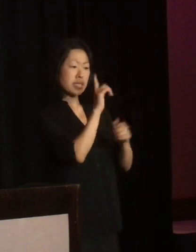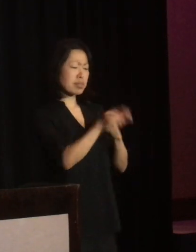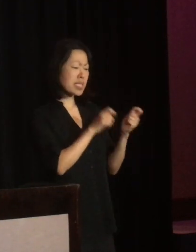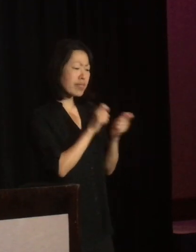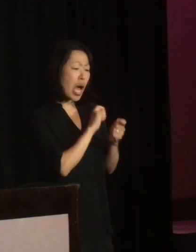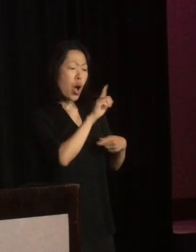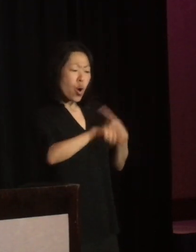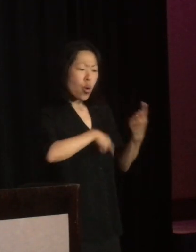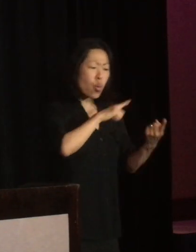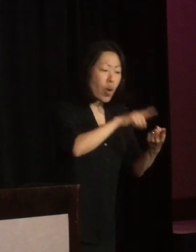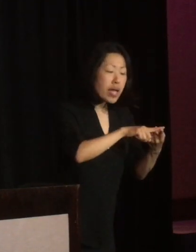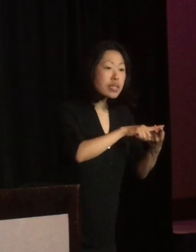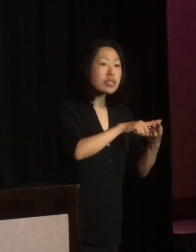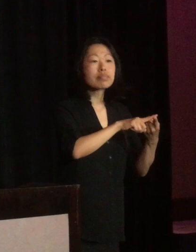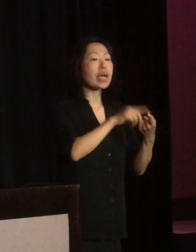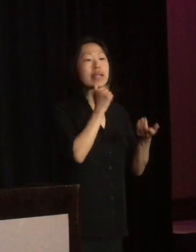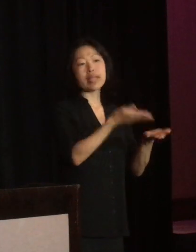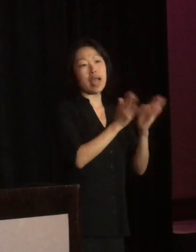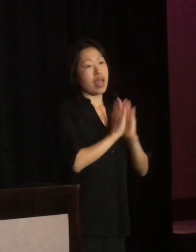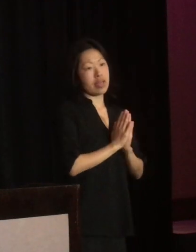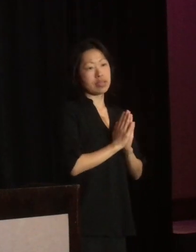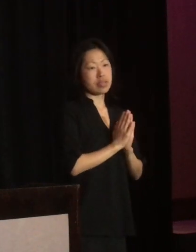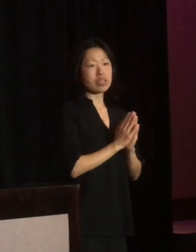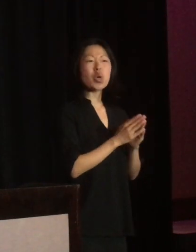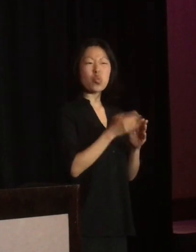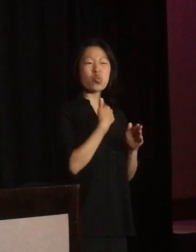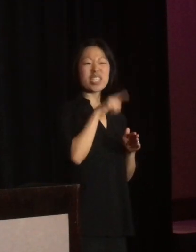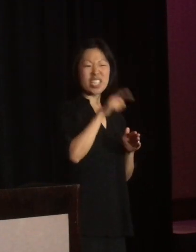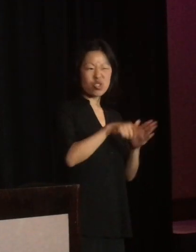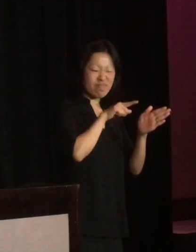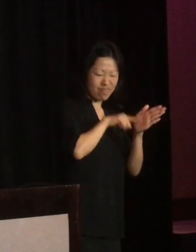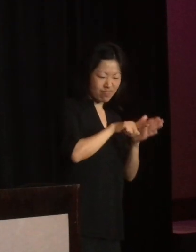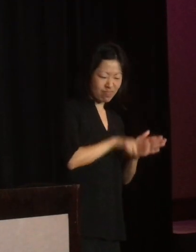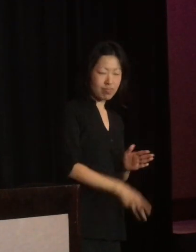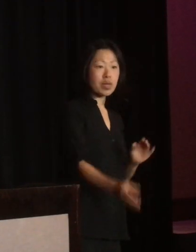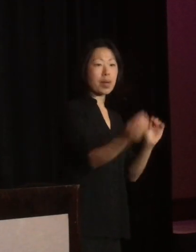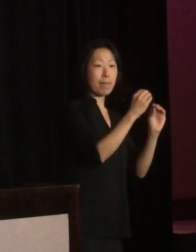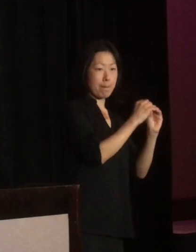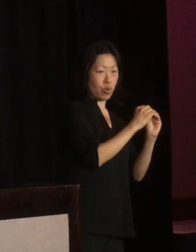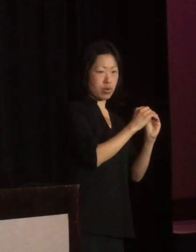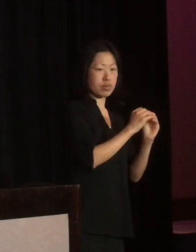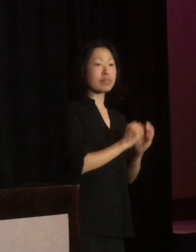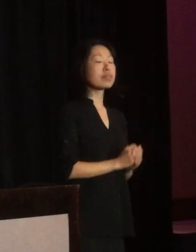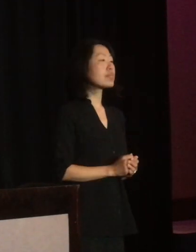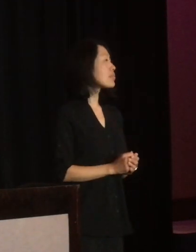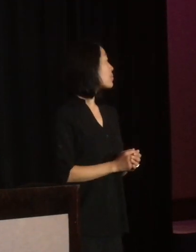further exploration. We also, for the purpose of our study, we're not